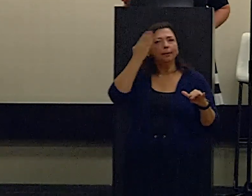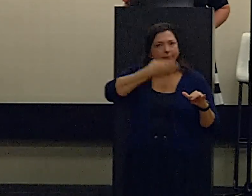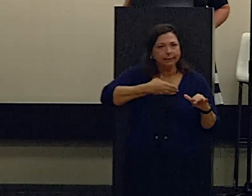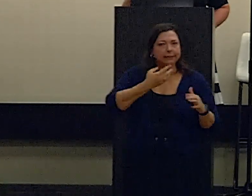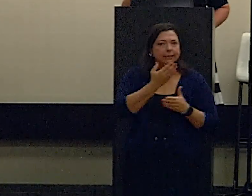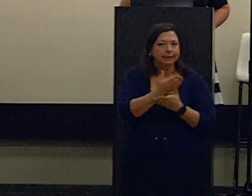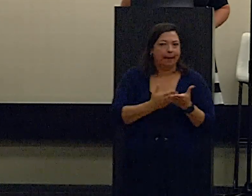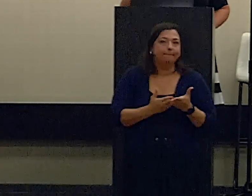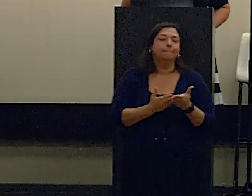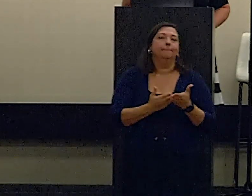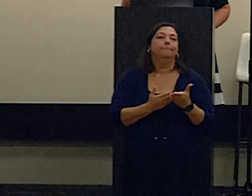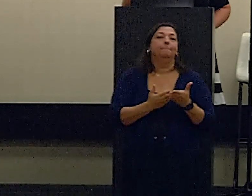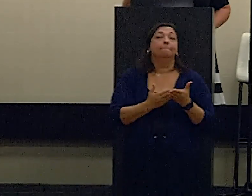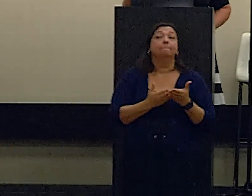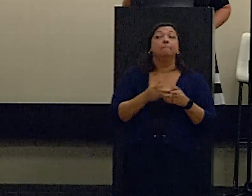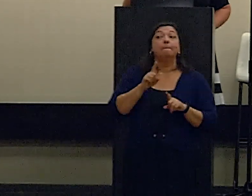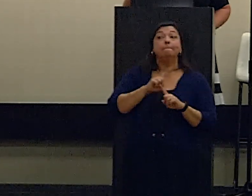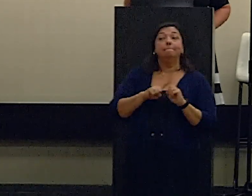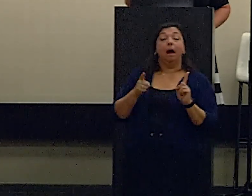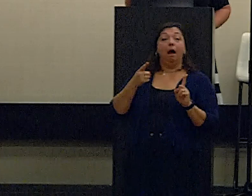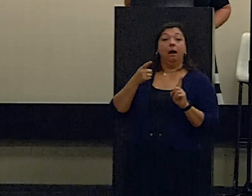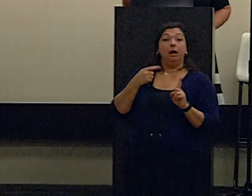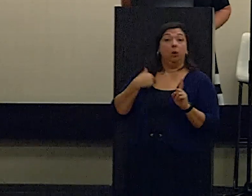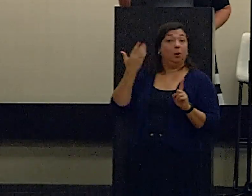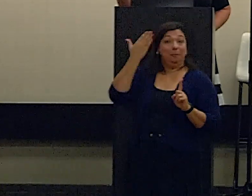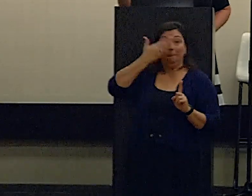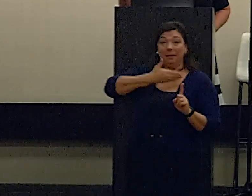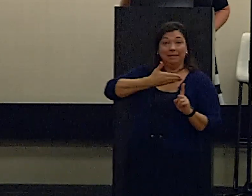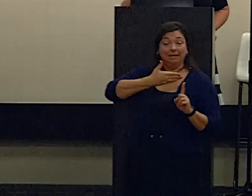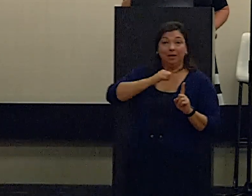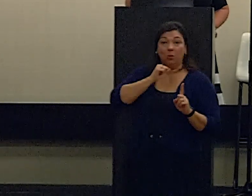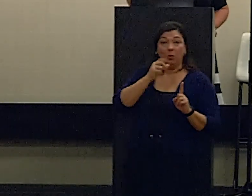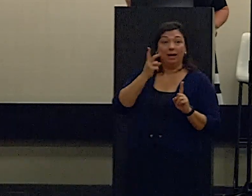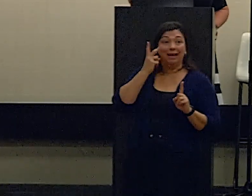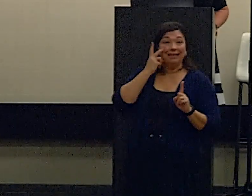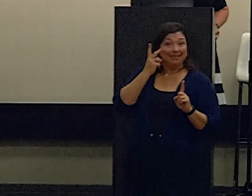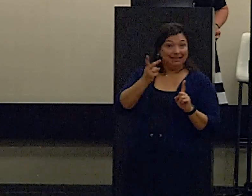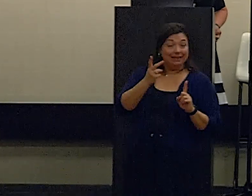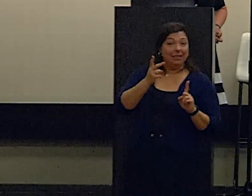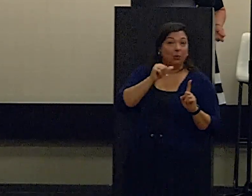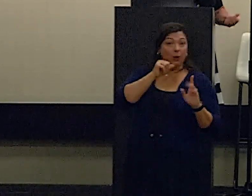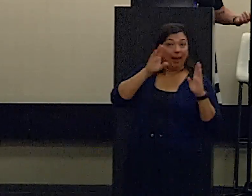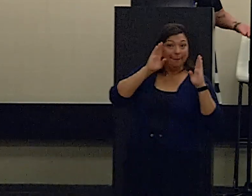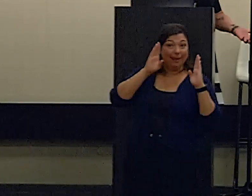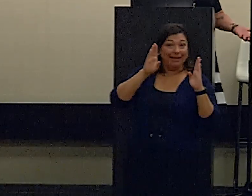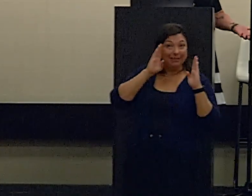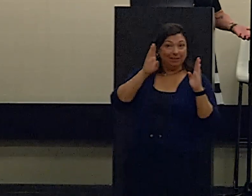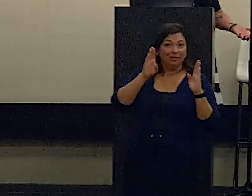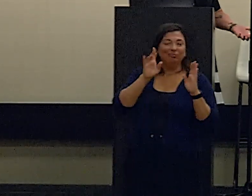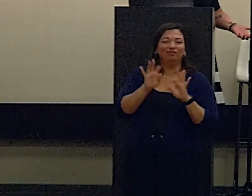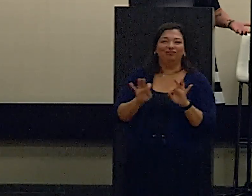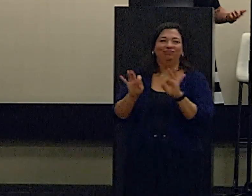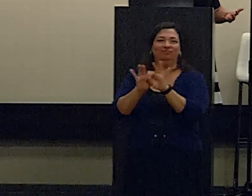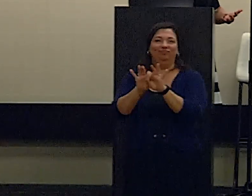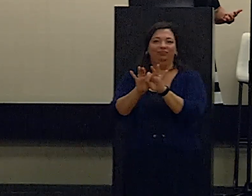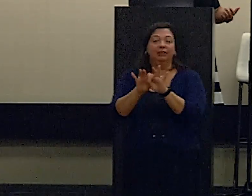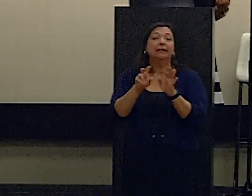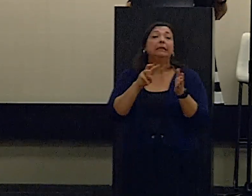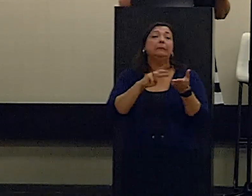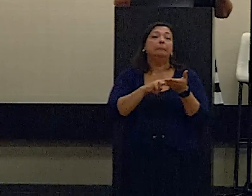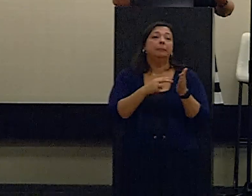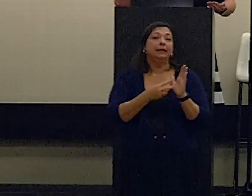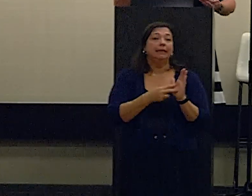things. And the things that we're missing are the things that we're not seeing as salient, the things that we are not paying attention to, which